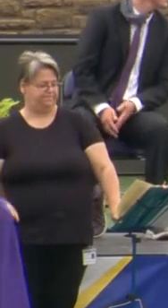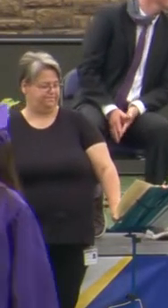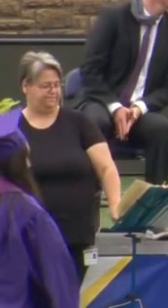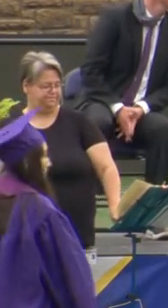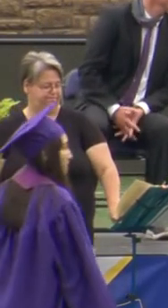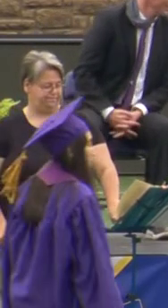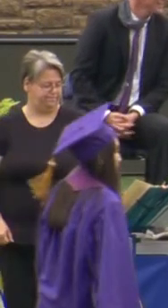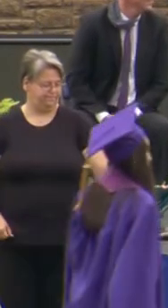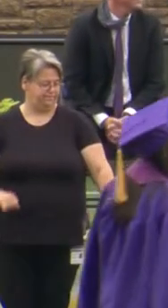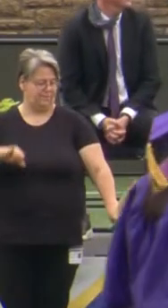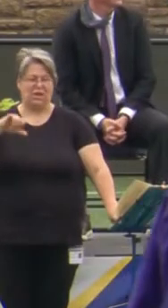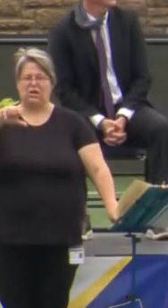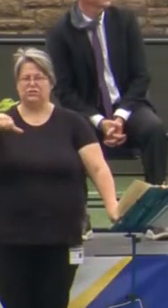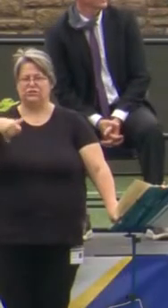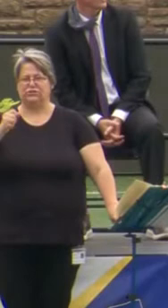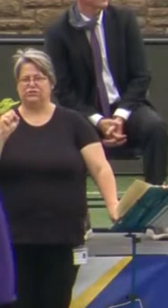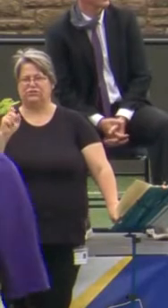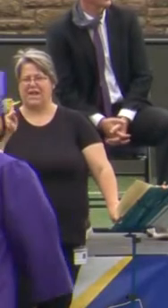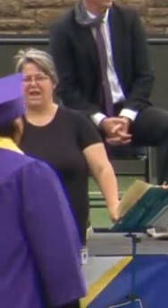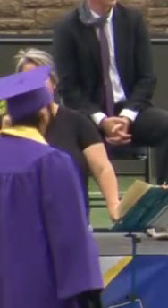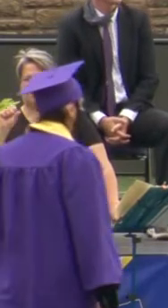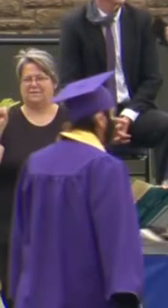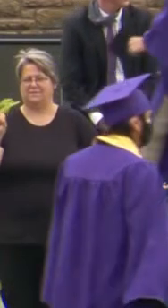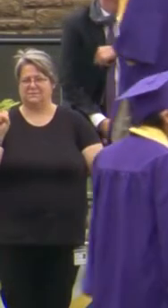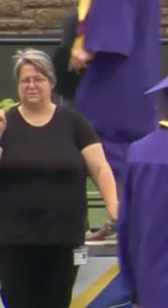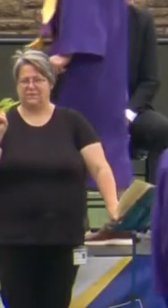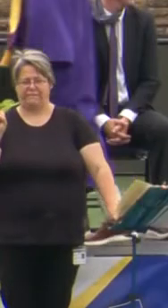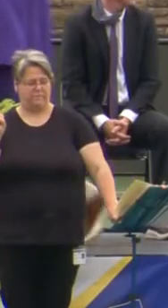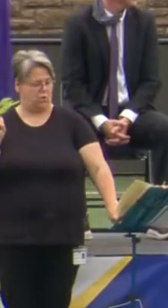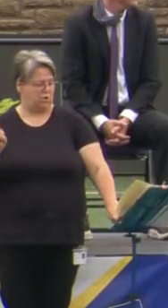Jack Silverberg.